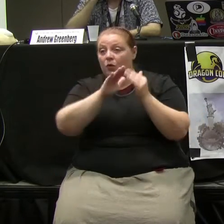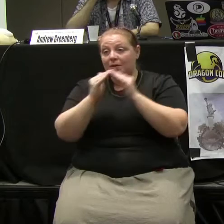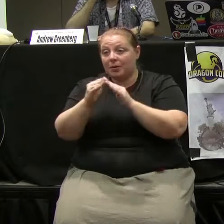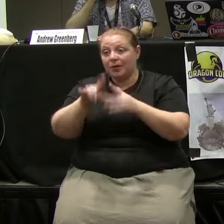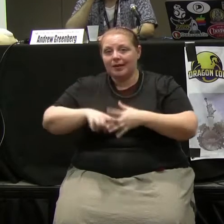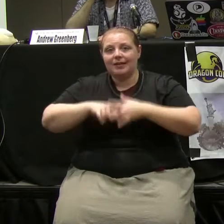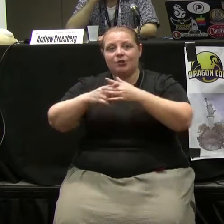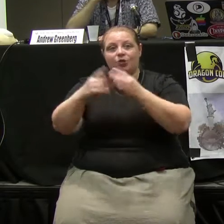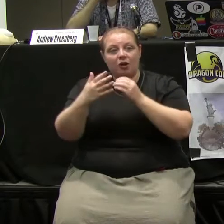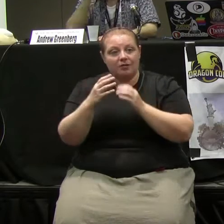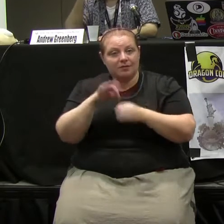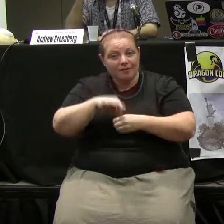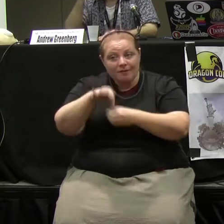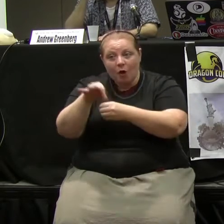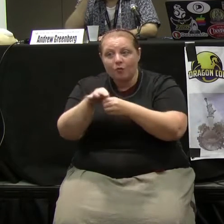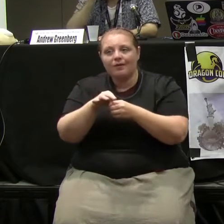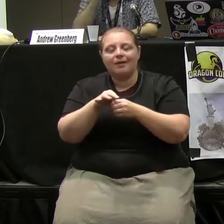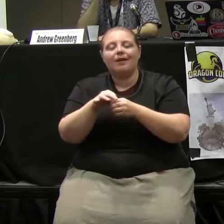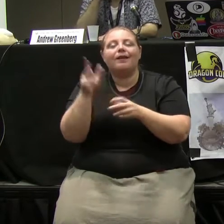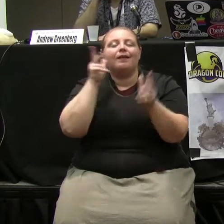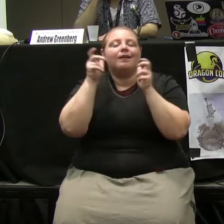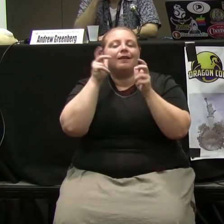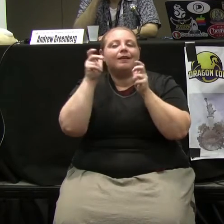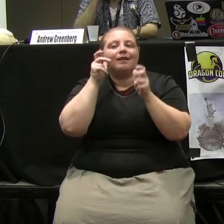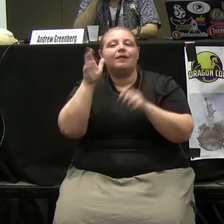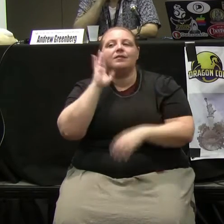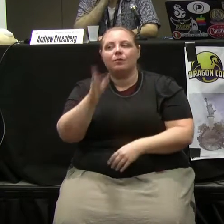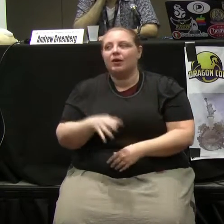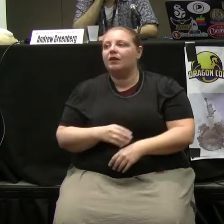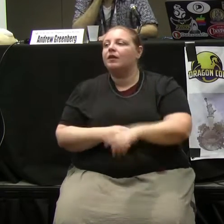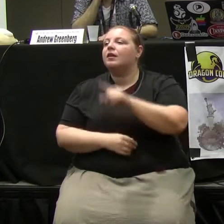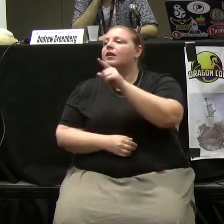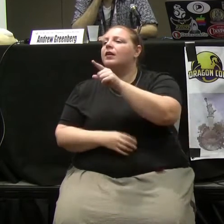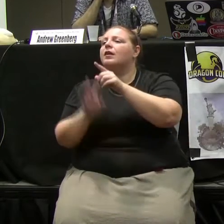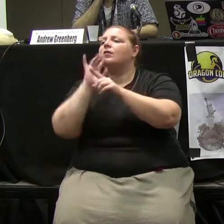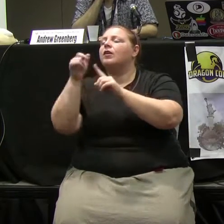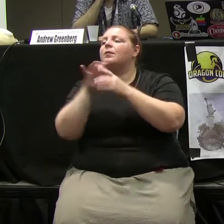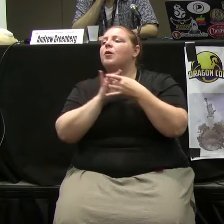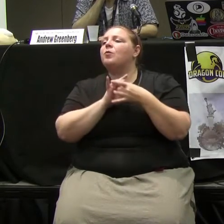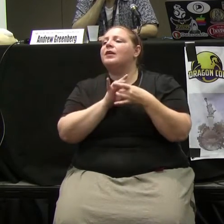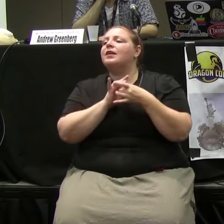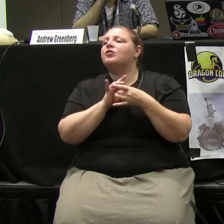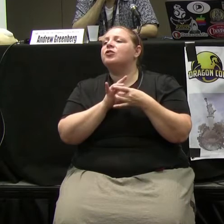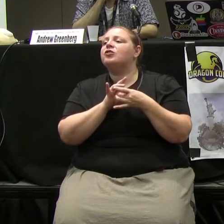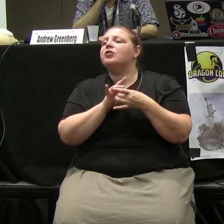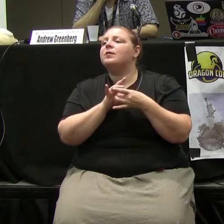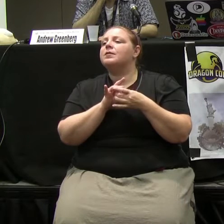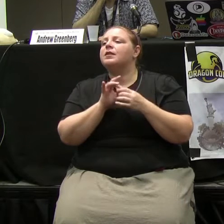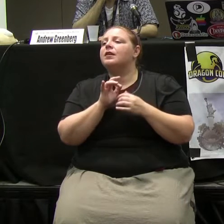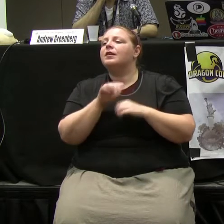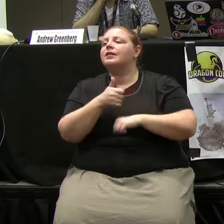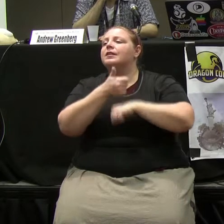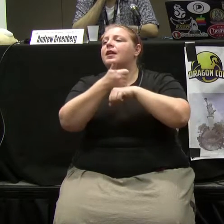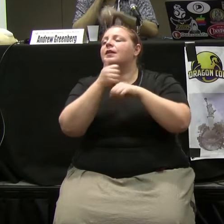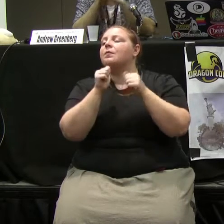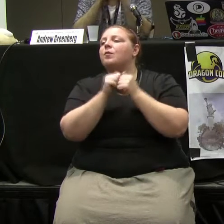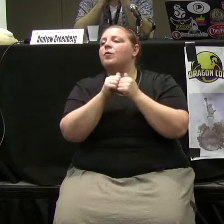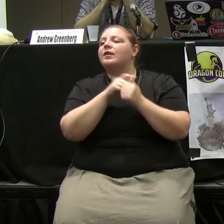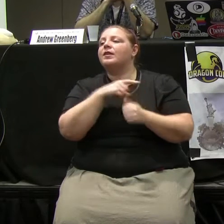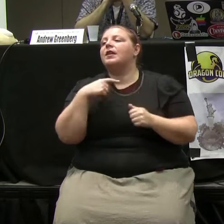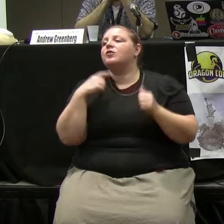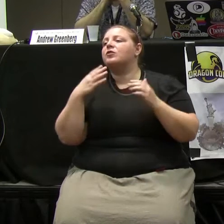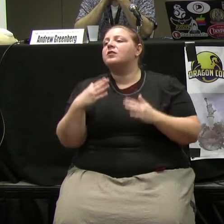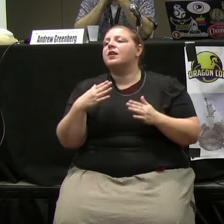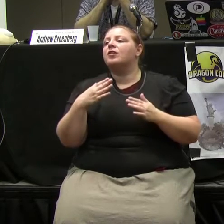to. In that. Hi, so we talk about relationships and building relationships with your legislators and whatnot,